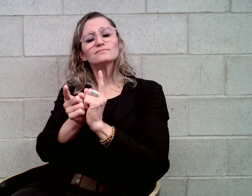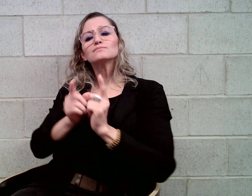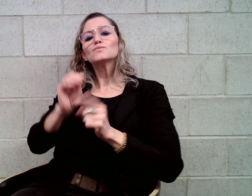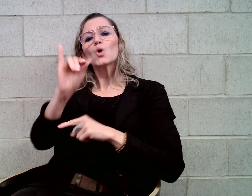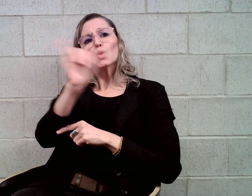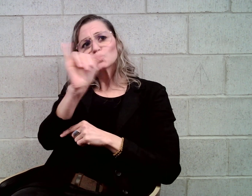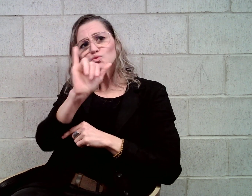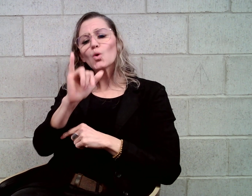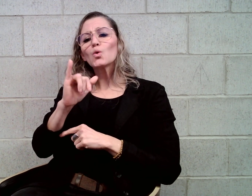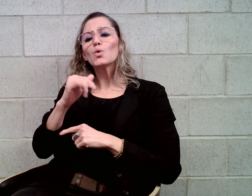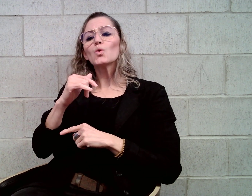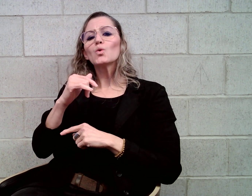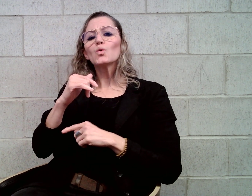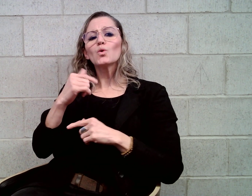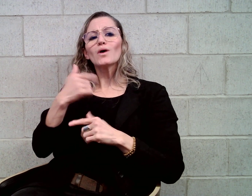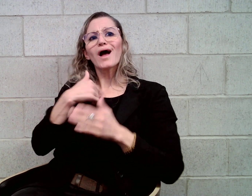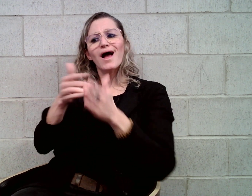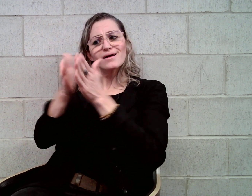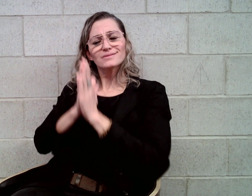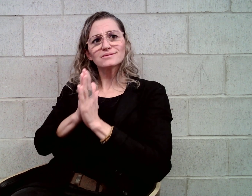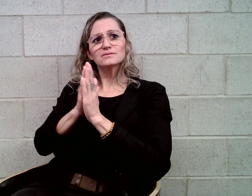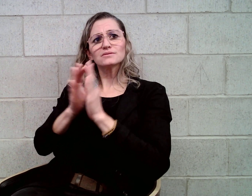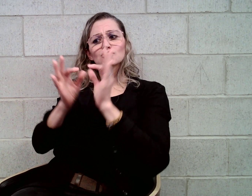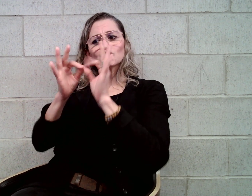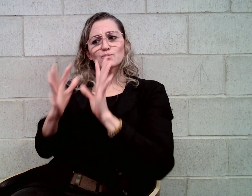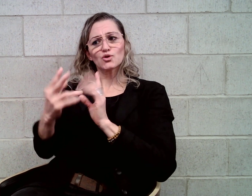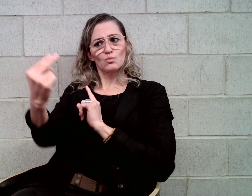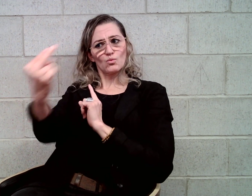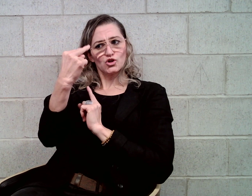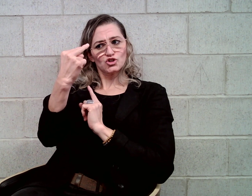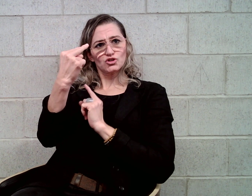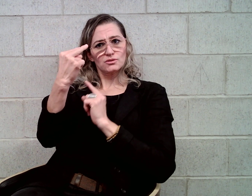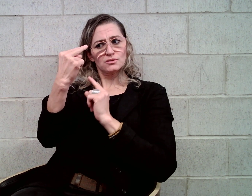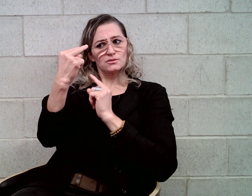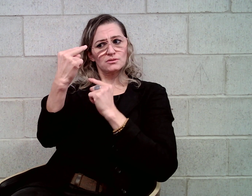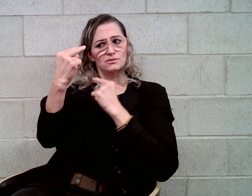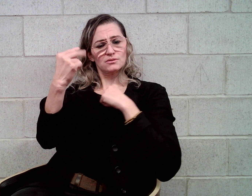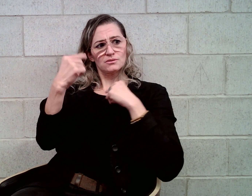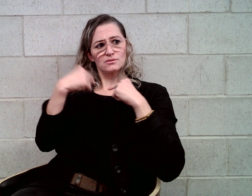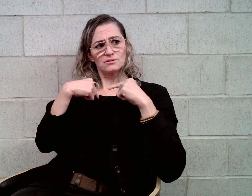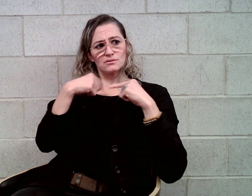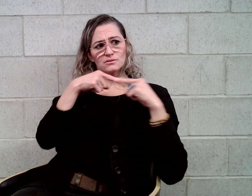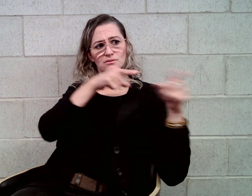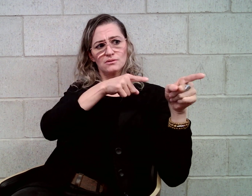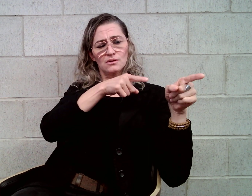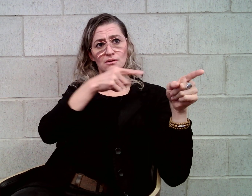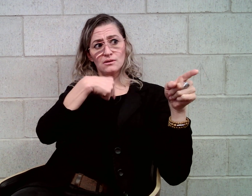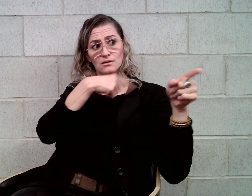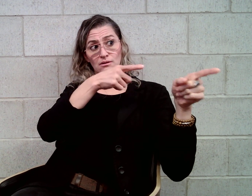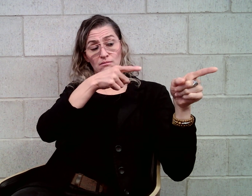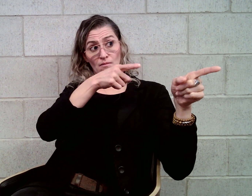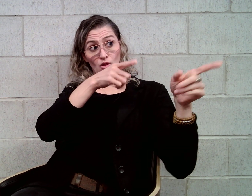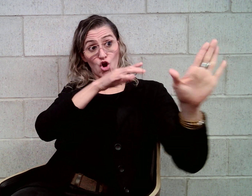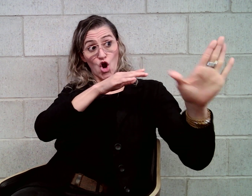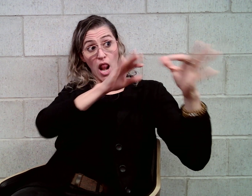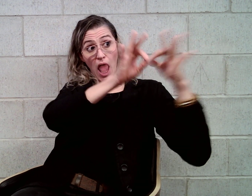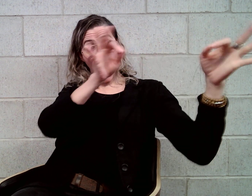on the translation. So that was a lot of my work. And I asked the interpreters who were working with us to monitor what I